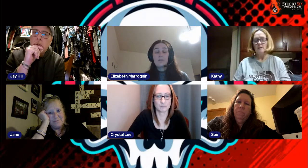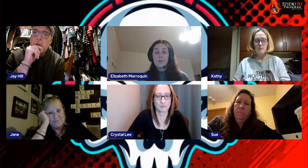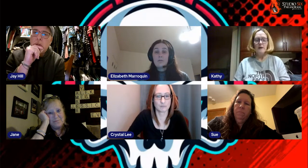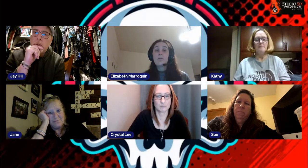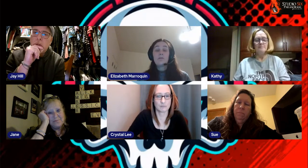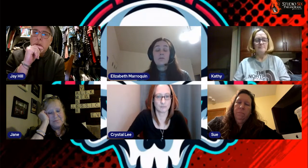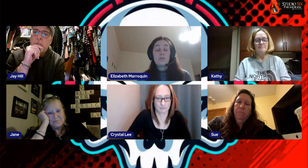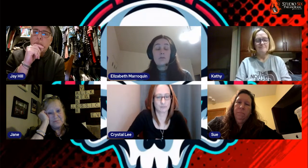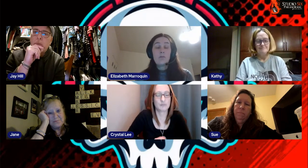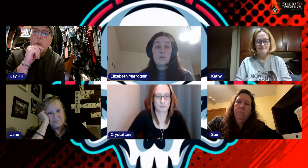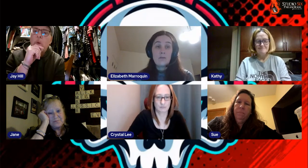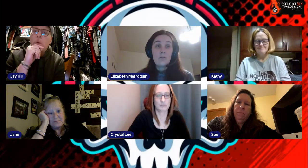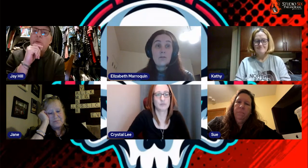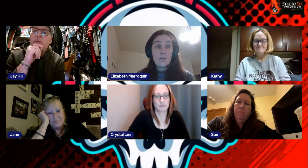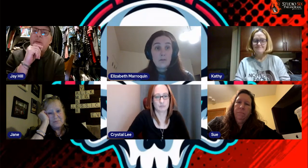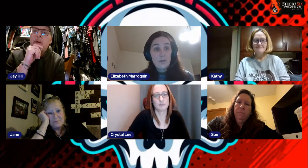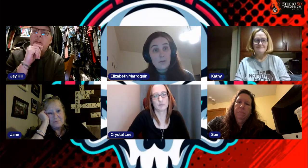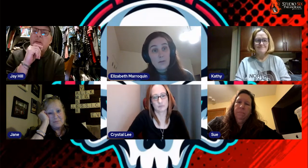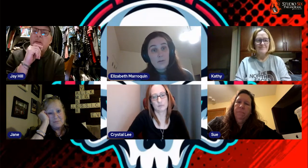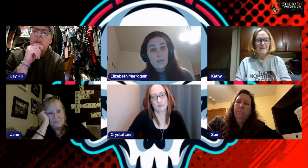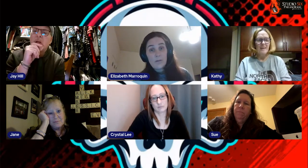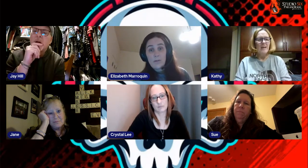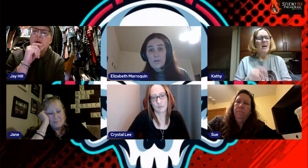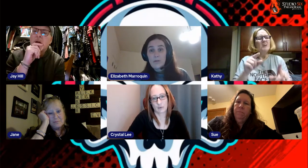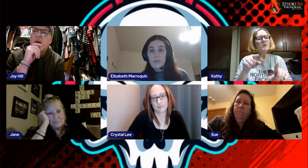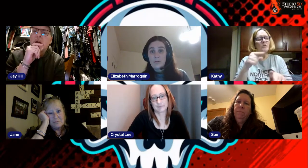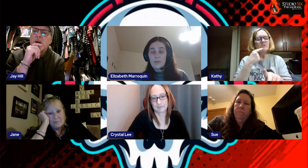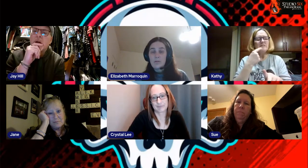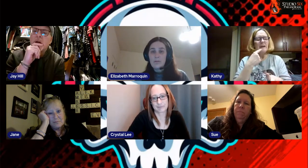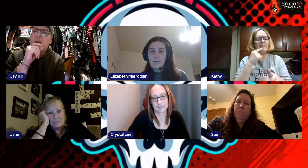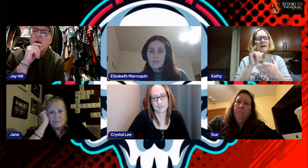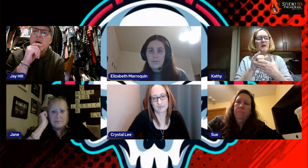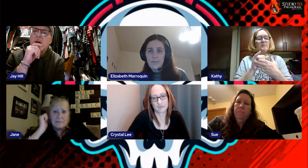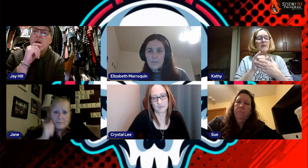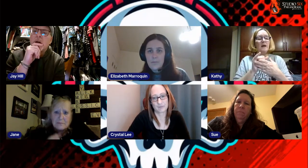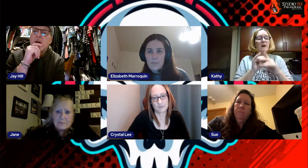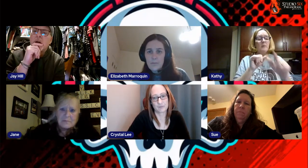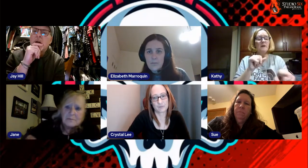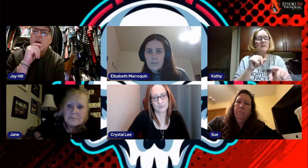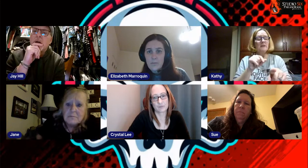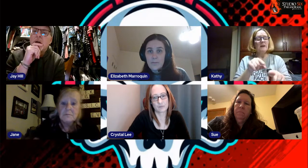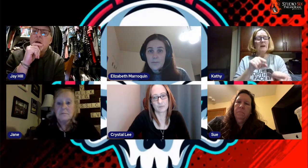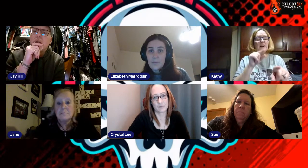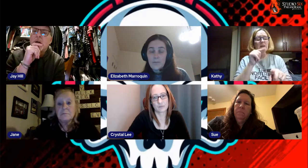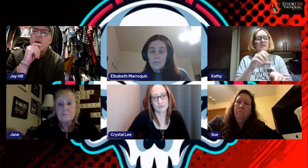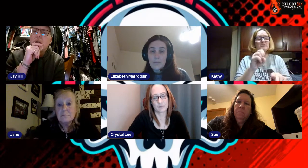wall. Okay. Where was this at? So they're saying that,